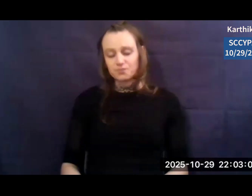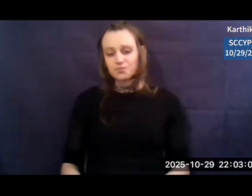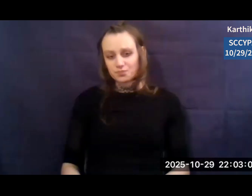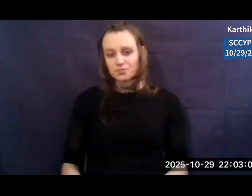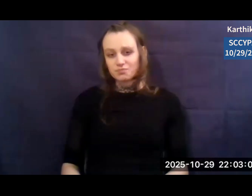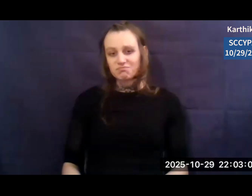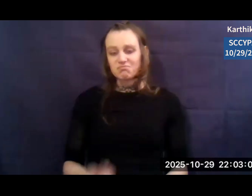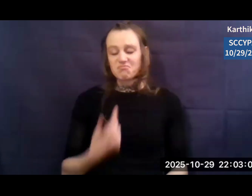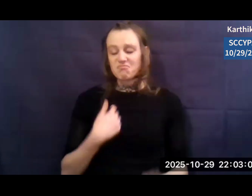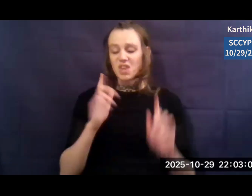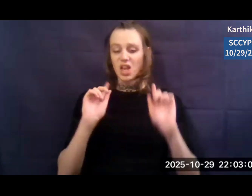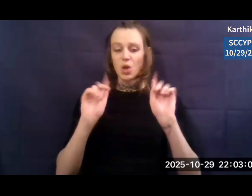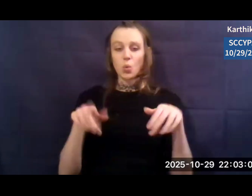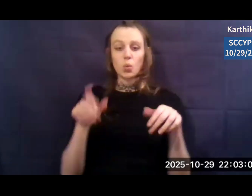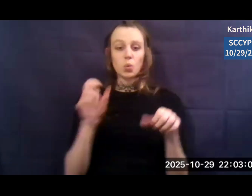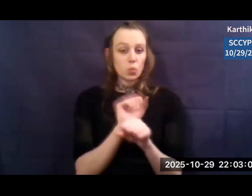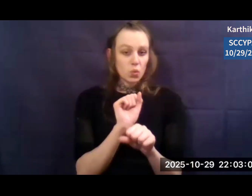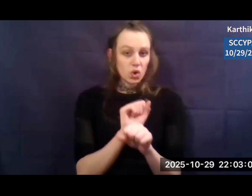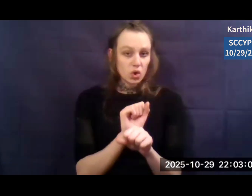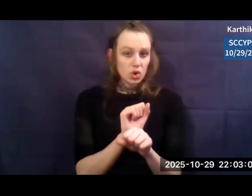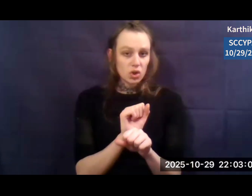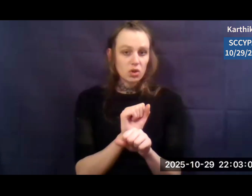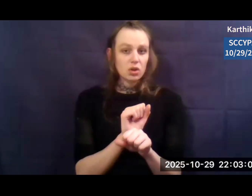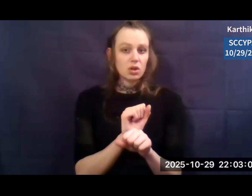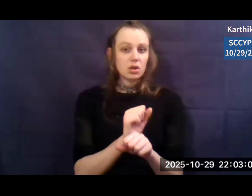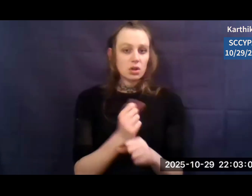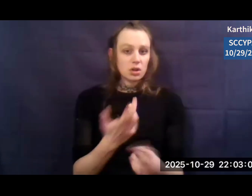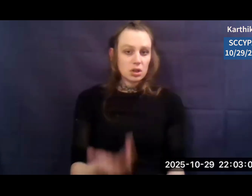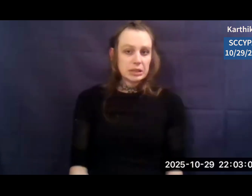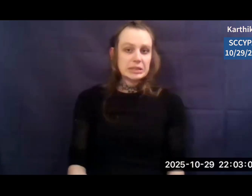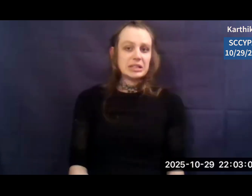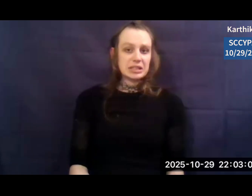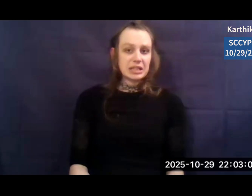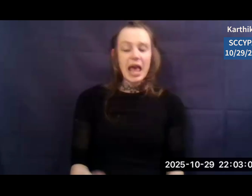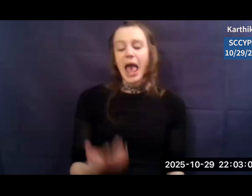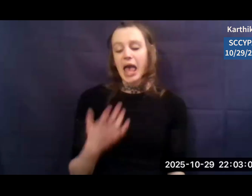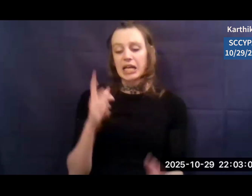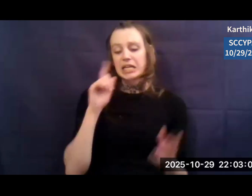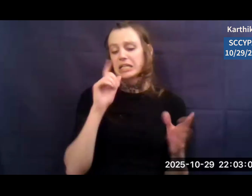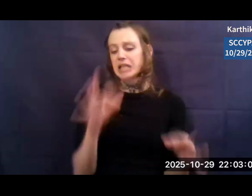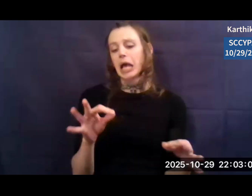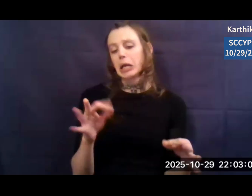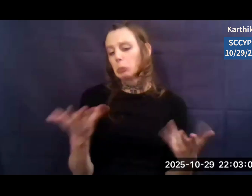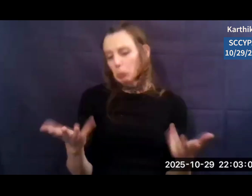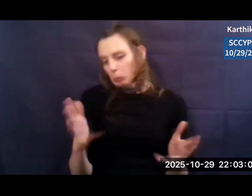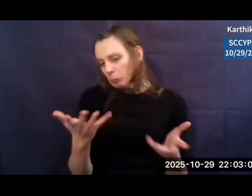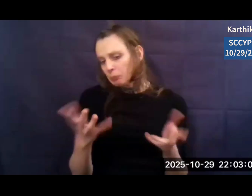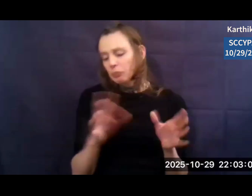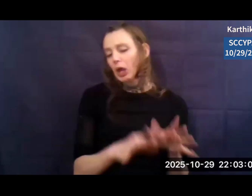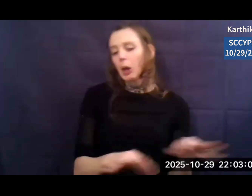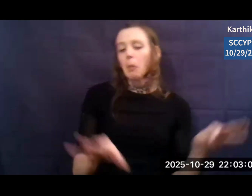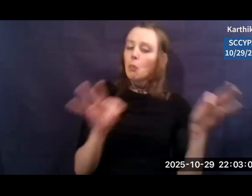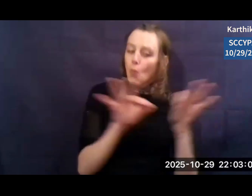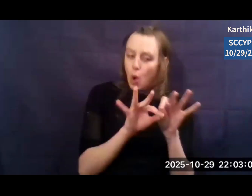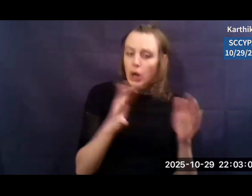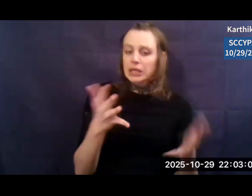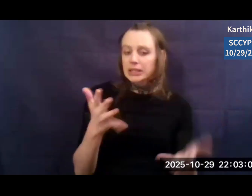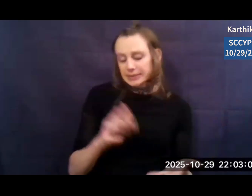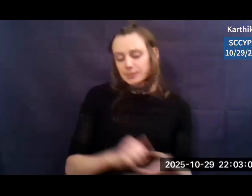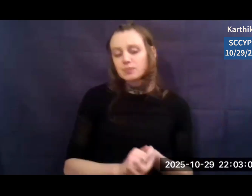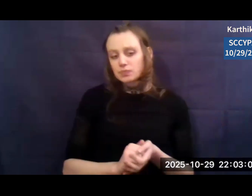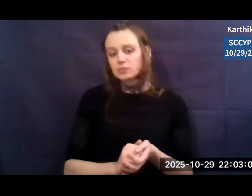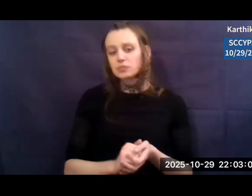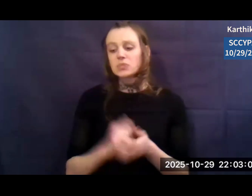and make medium stakes decisions, with sometimes little supervision,